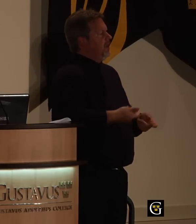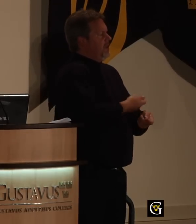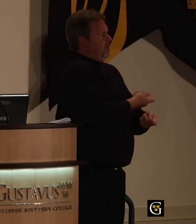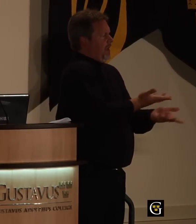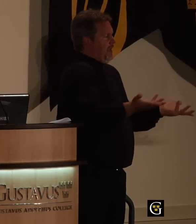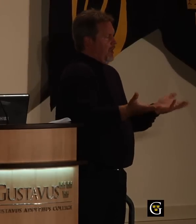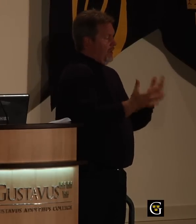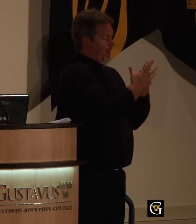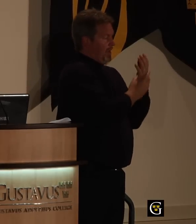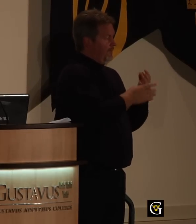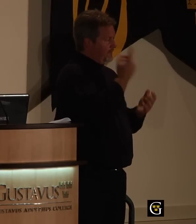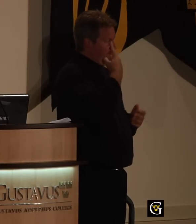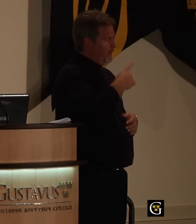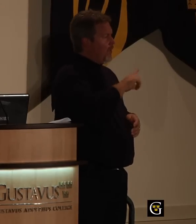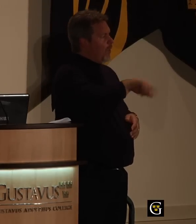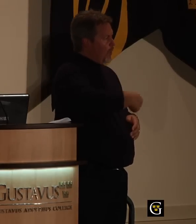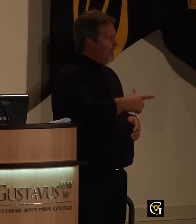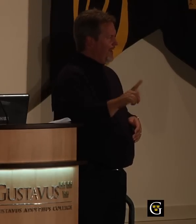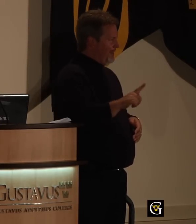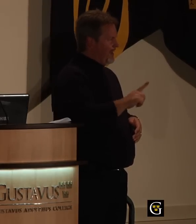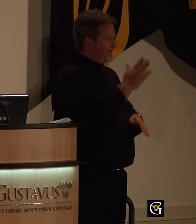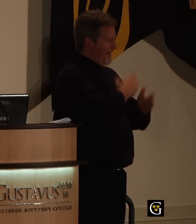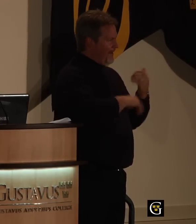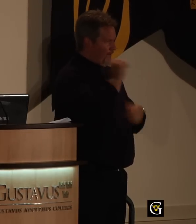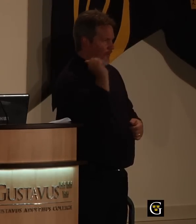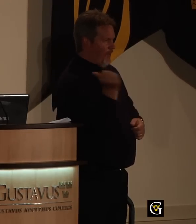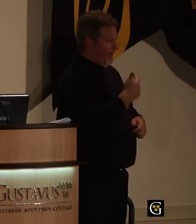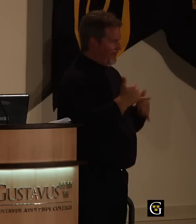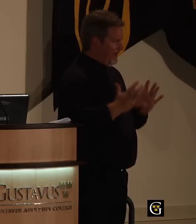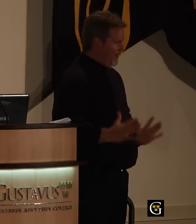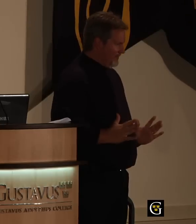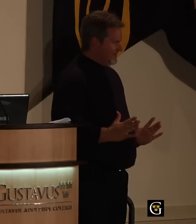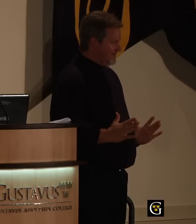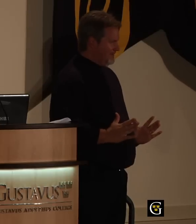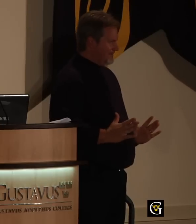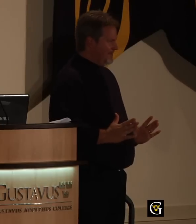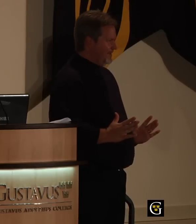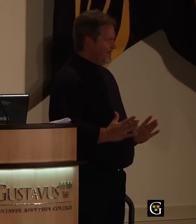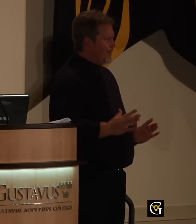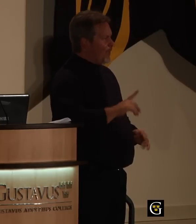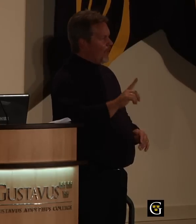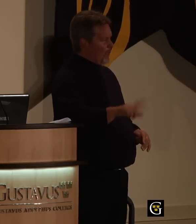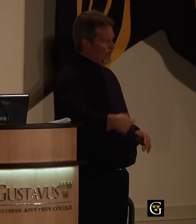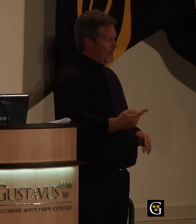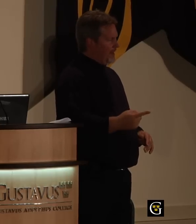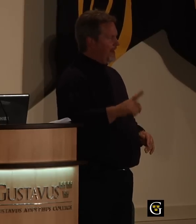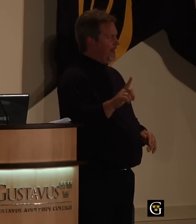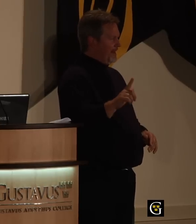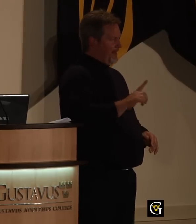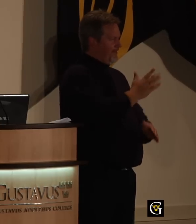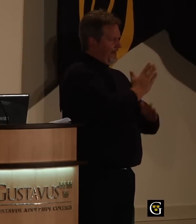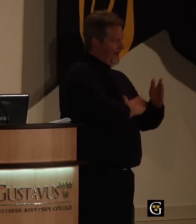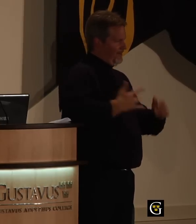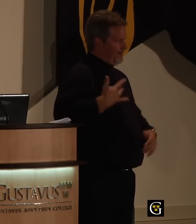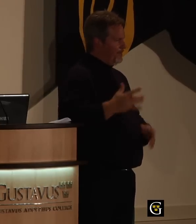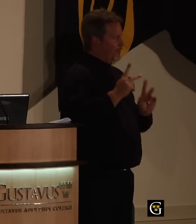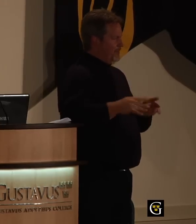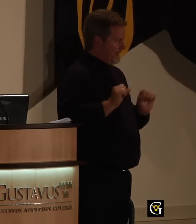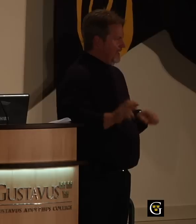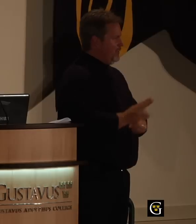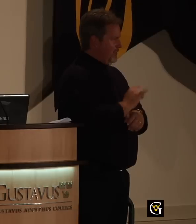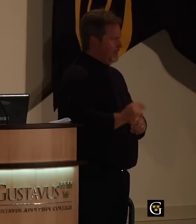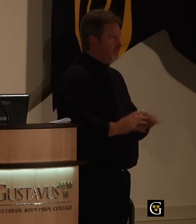gloves to all the players. The righties won't be able to use the glove. Only the lefty will. So the lefty will spring up and catch the